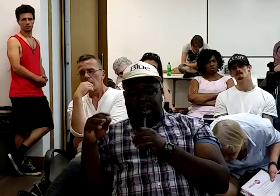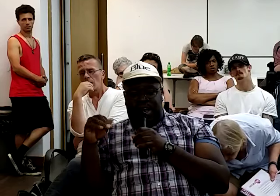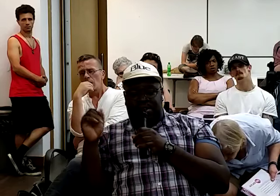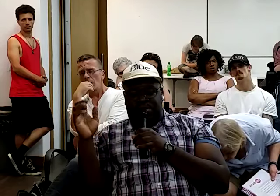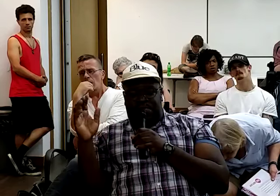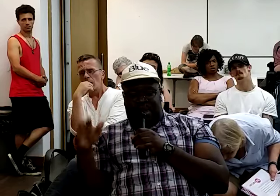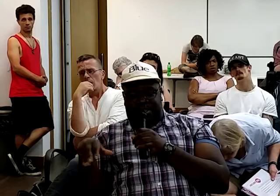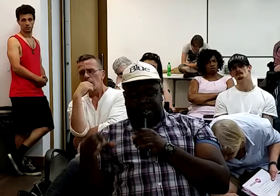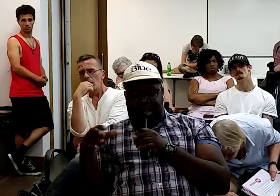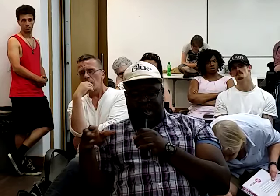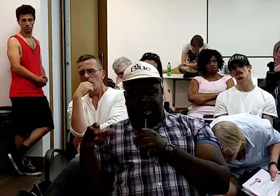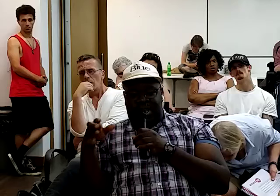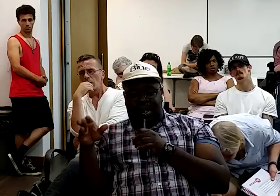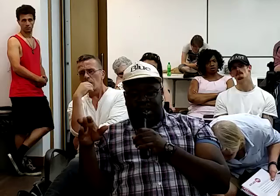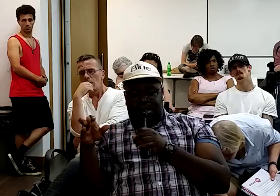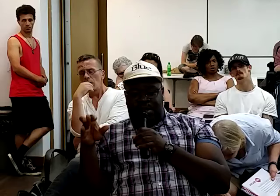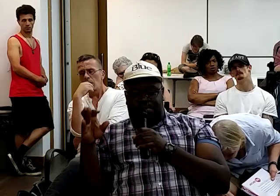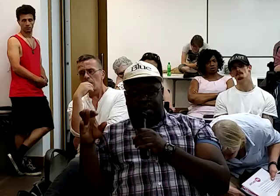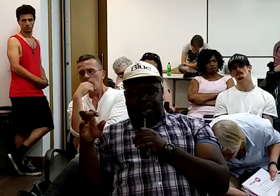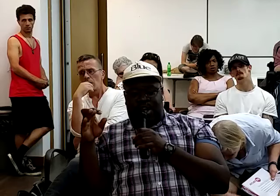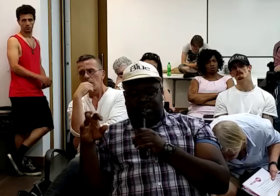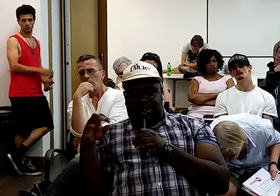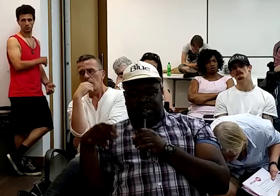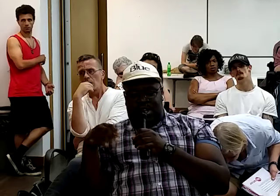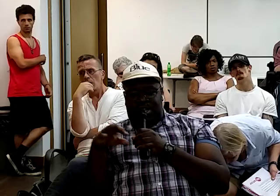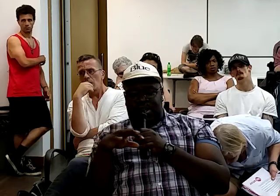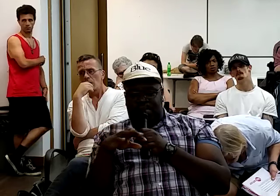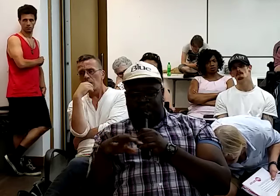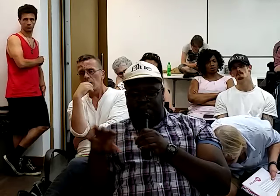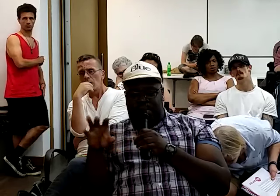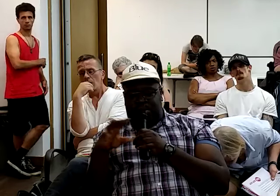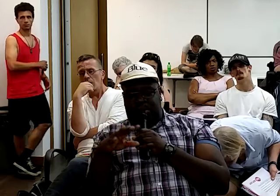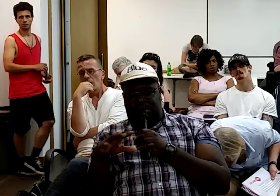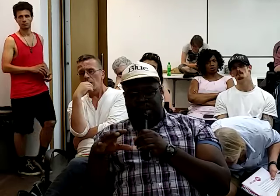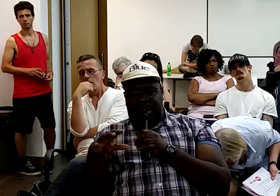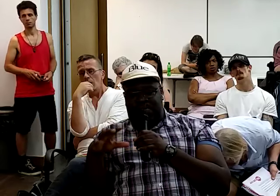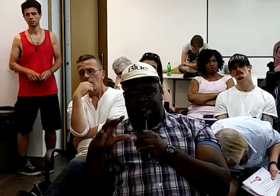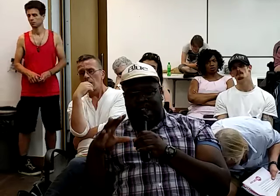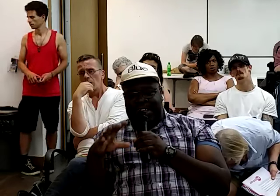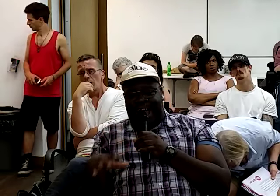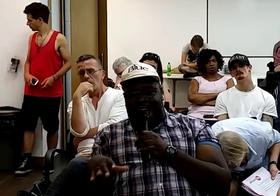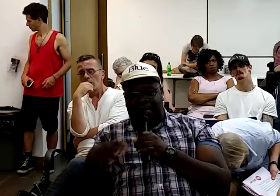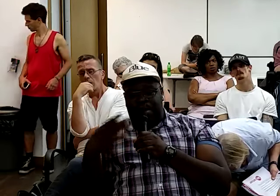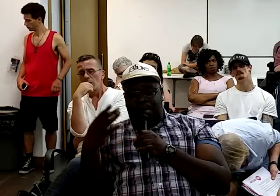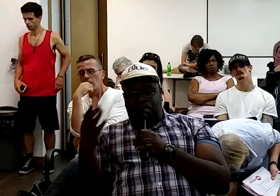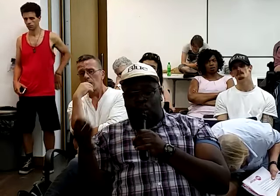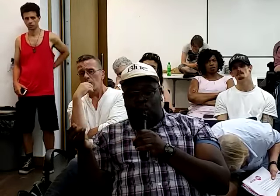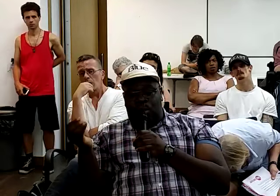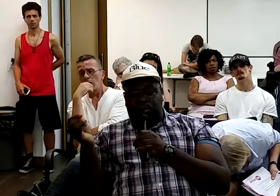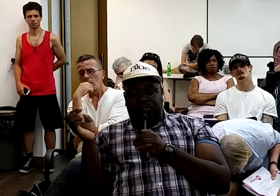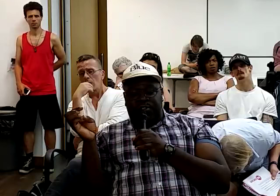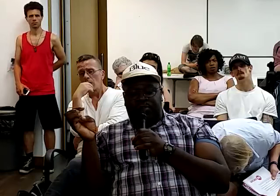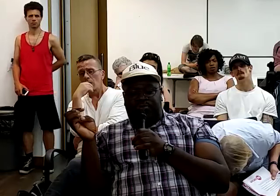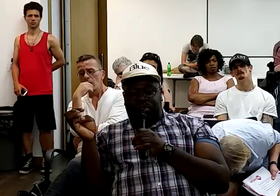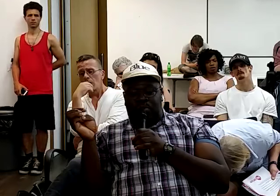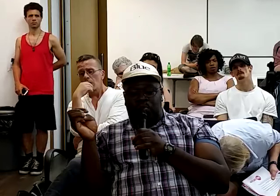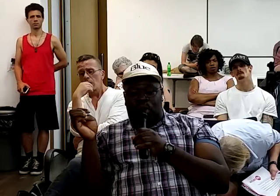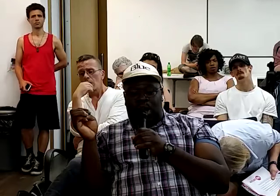name any sort of names, basically, the broadcasters and papers or anything like that.